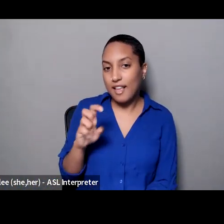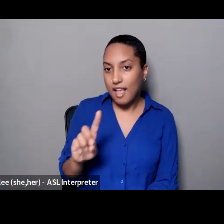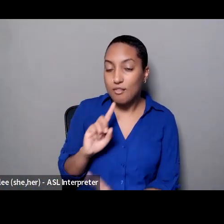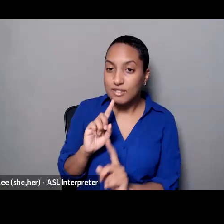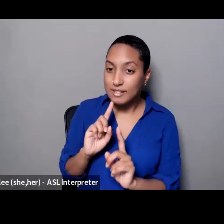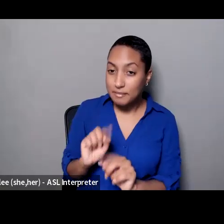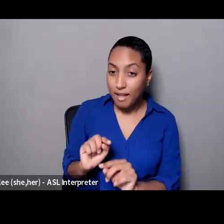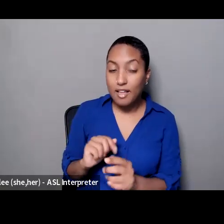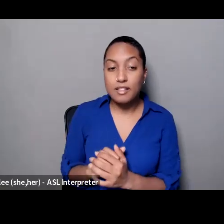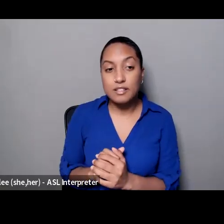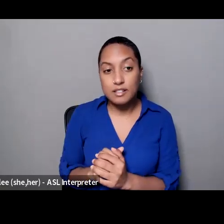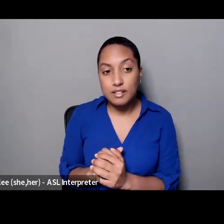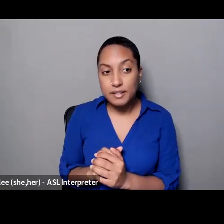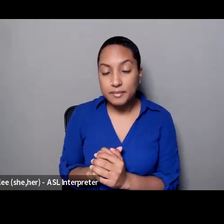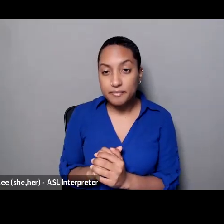to advance.